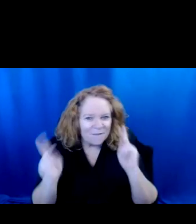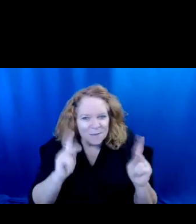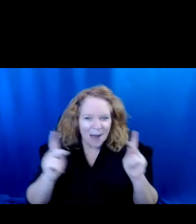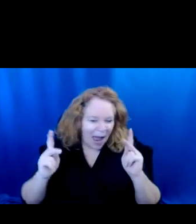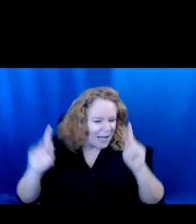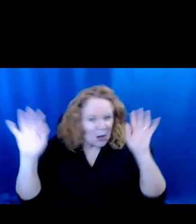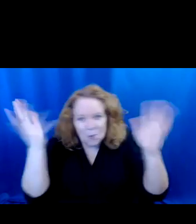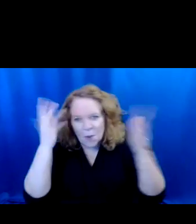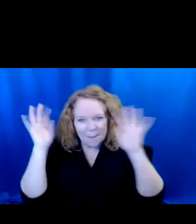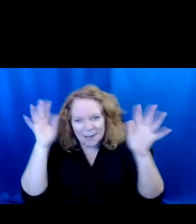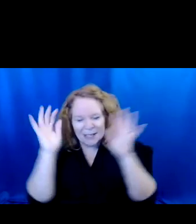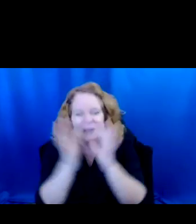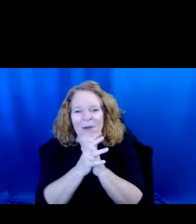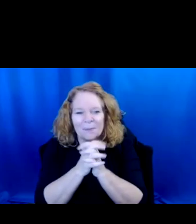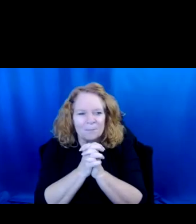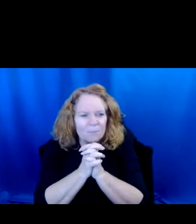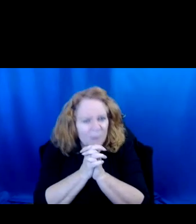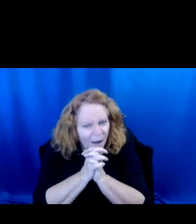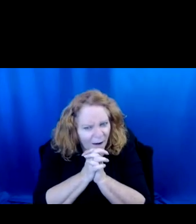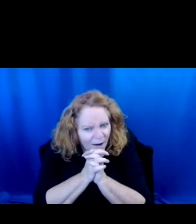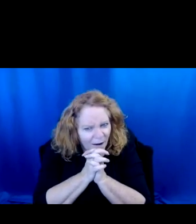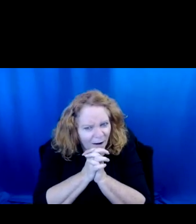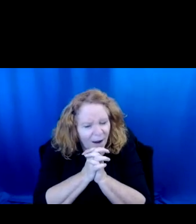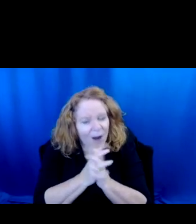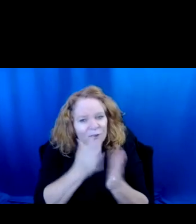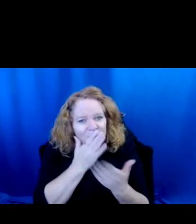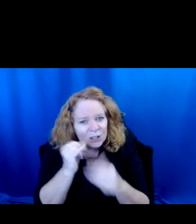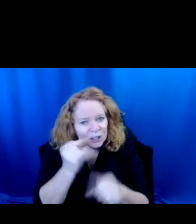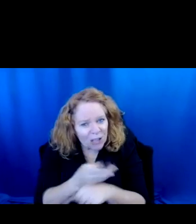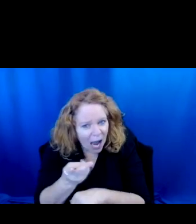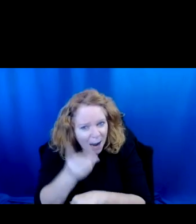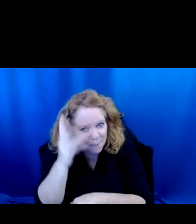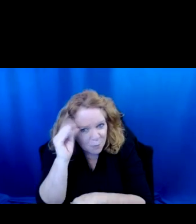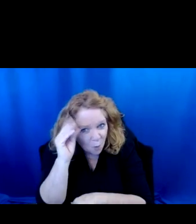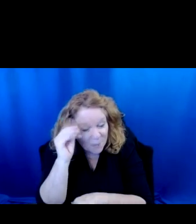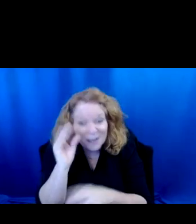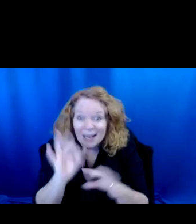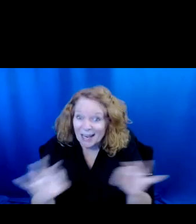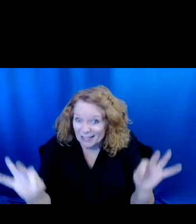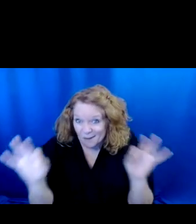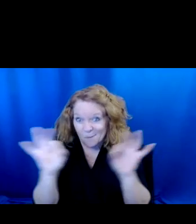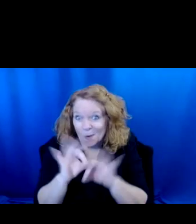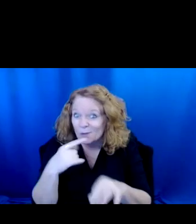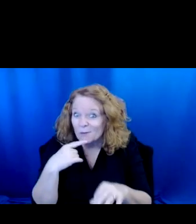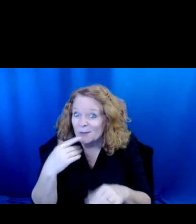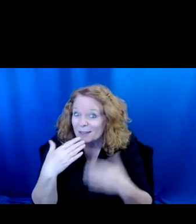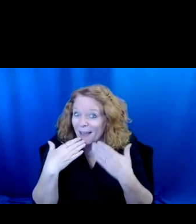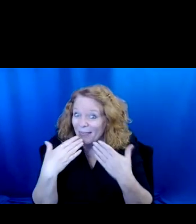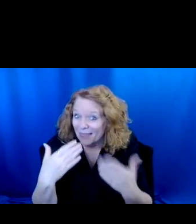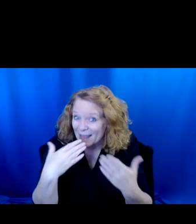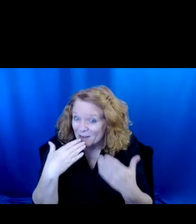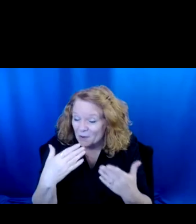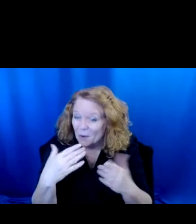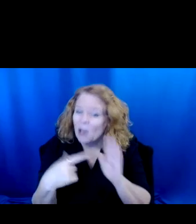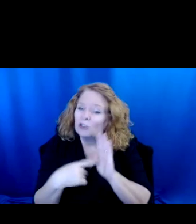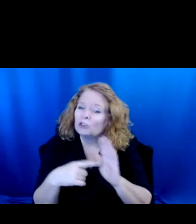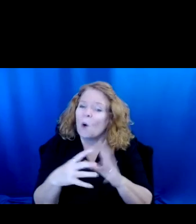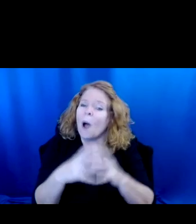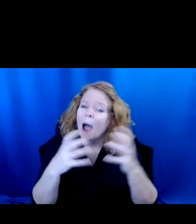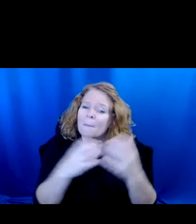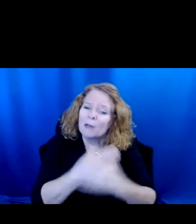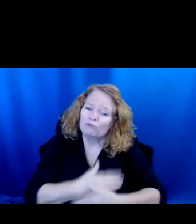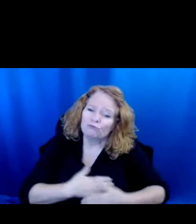Whoop-a-dee-doo. Oh, that was really good, you two. It's really important to say thank you and to show our appreciation